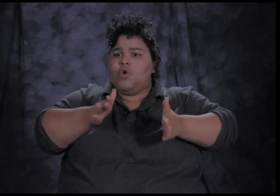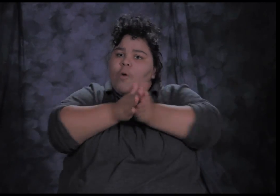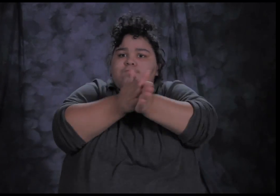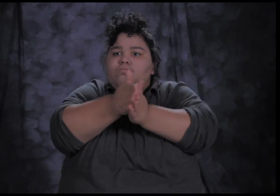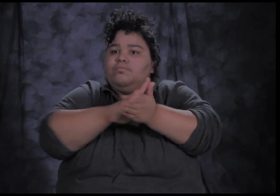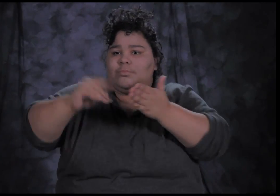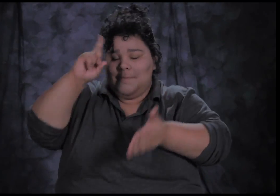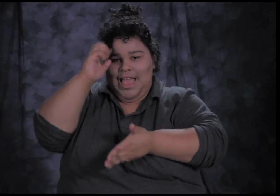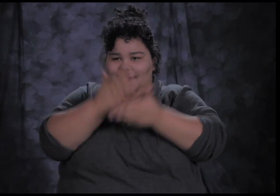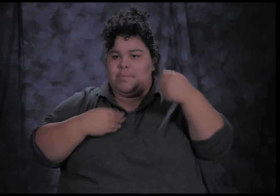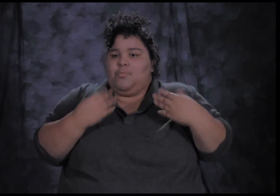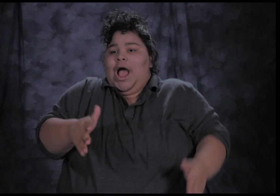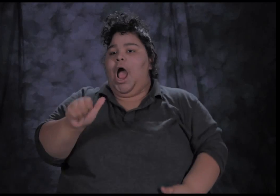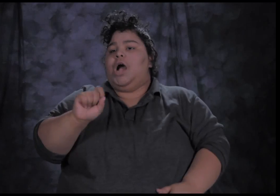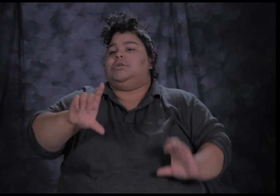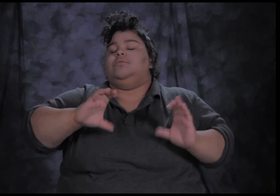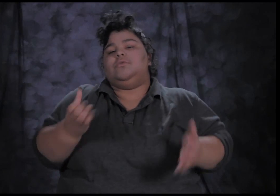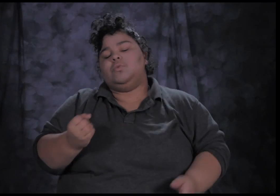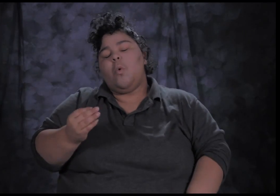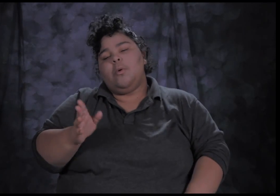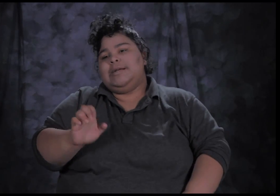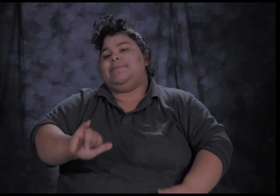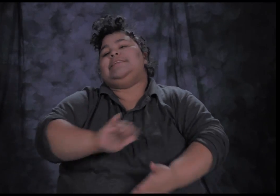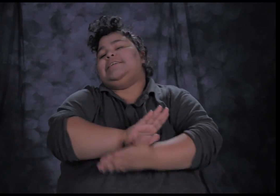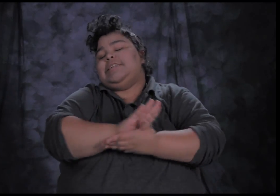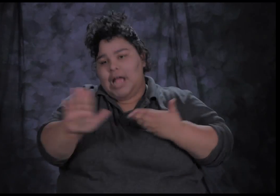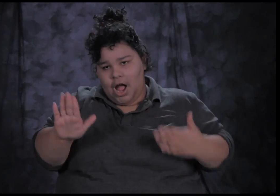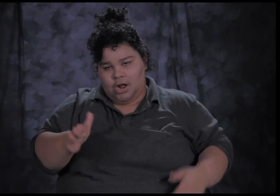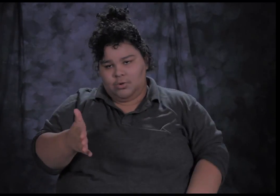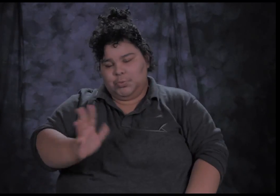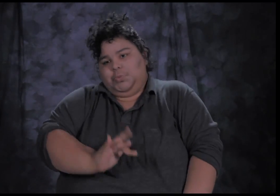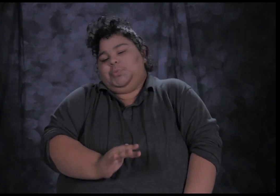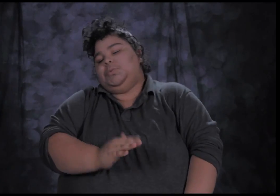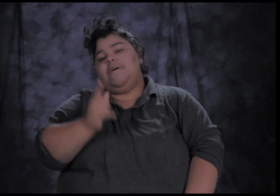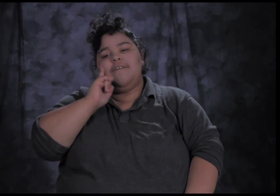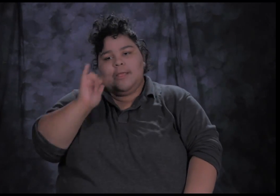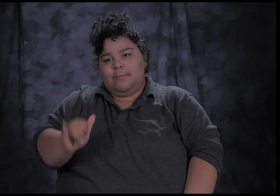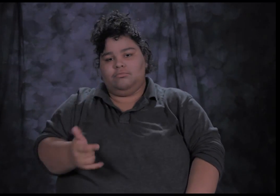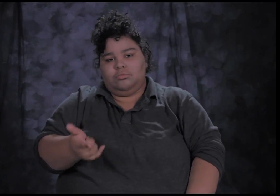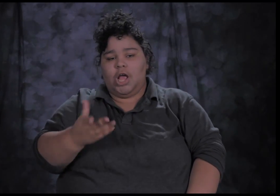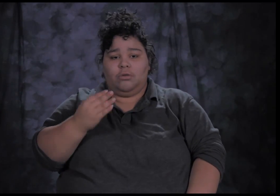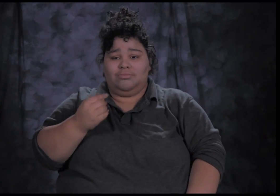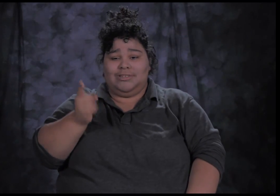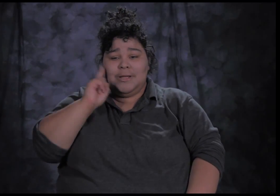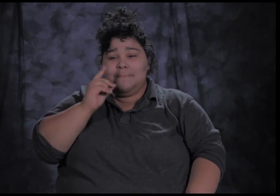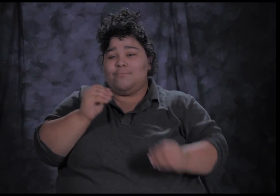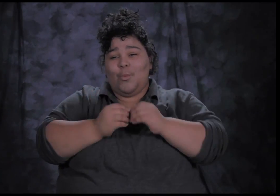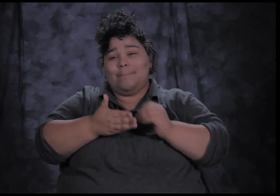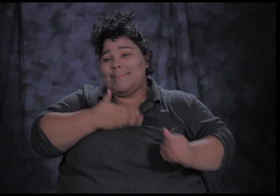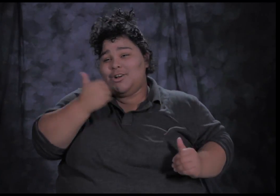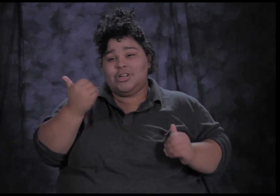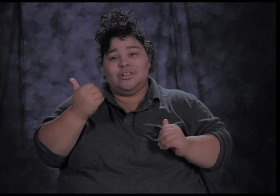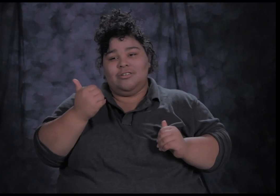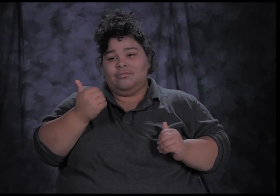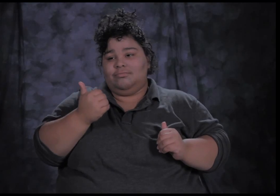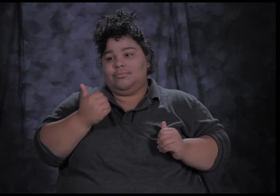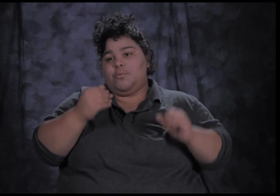an amazing deaf unit where people sign and respect deaf culture. They also provide ASL classes for people who don't